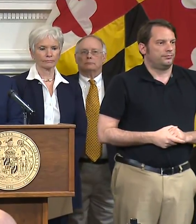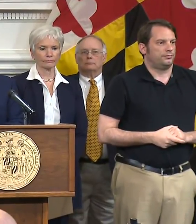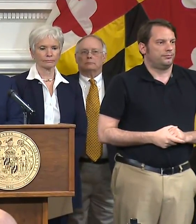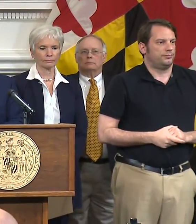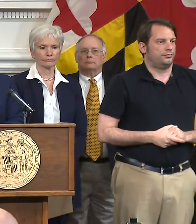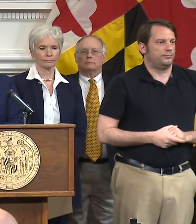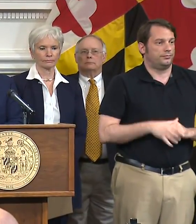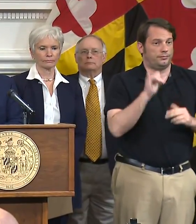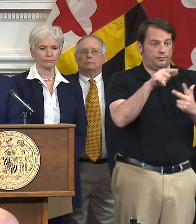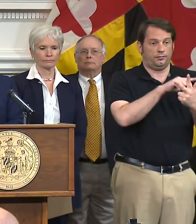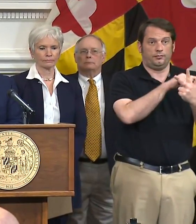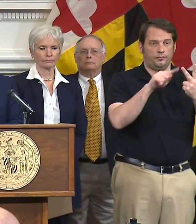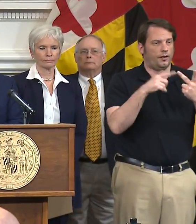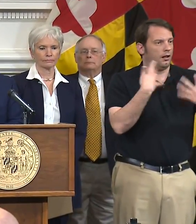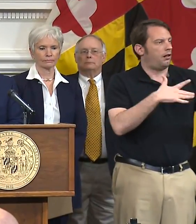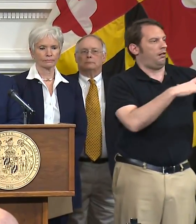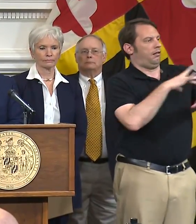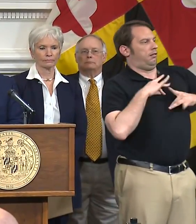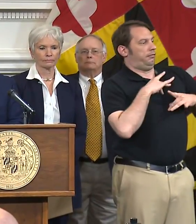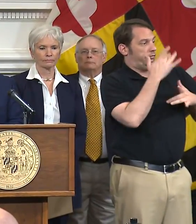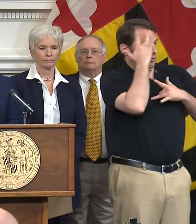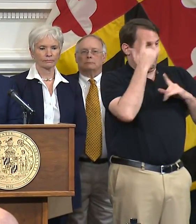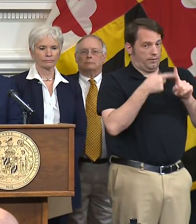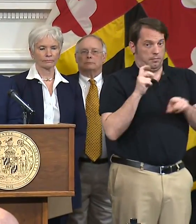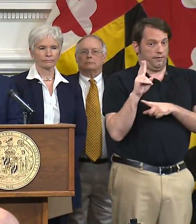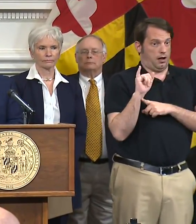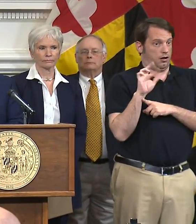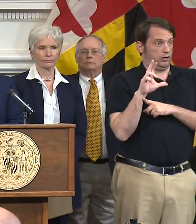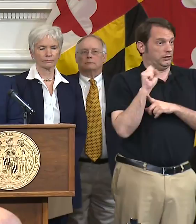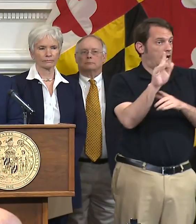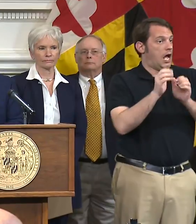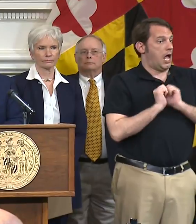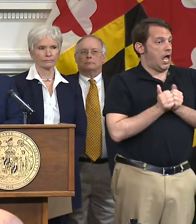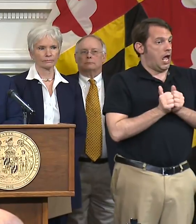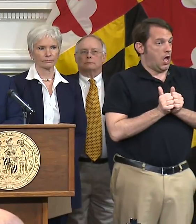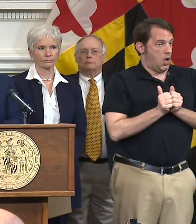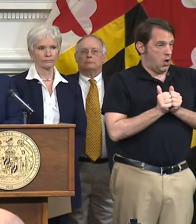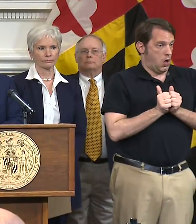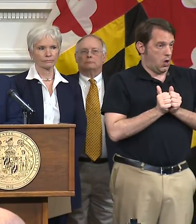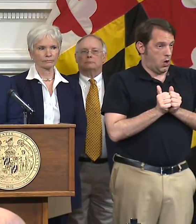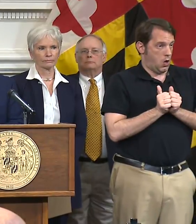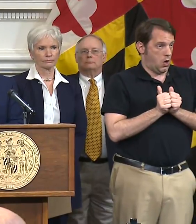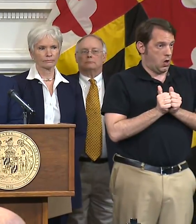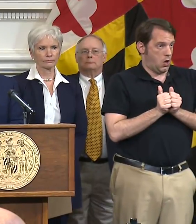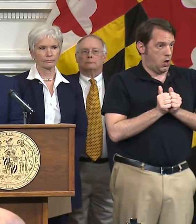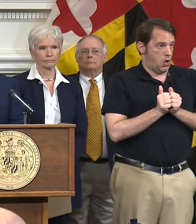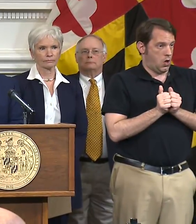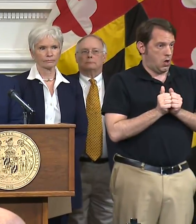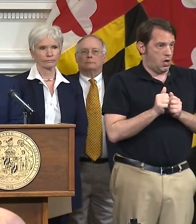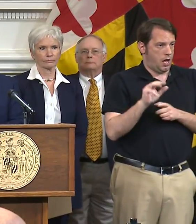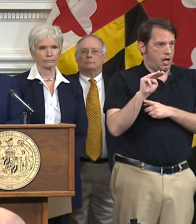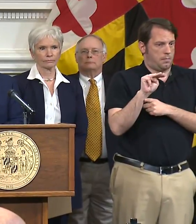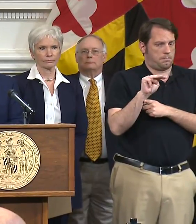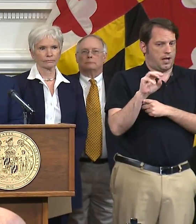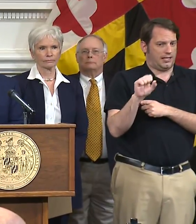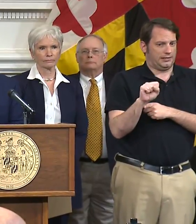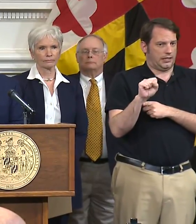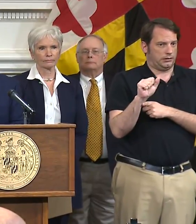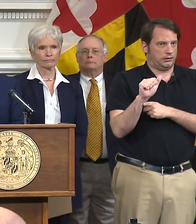virus on the MS Asara, an Egyptian cruise on the Nile